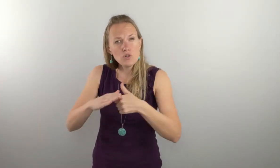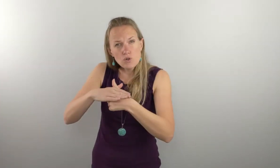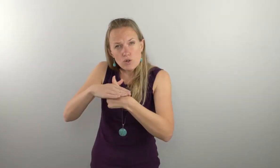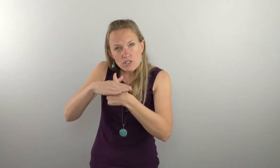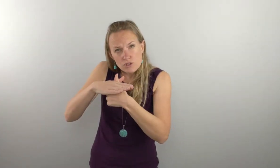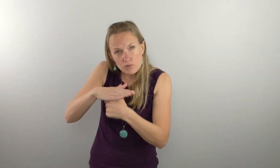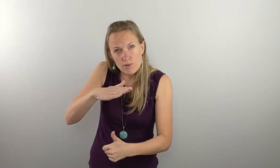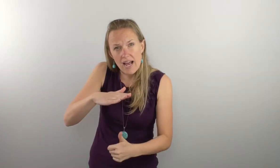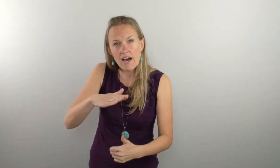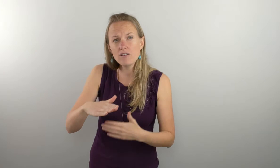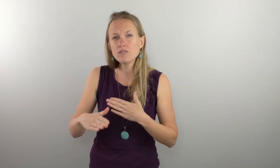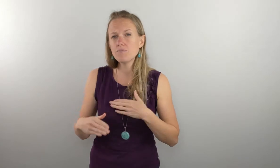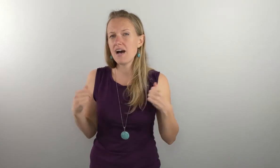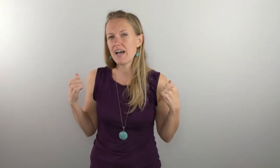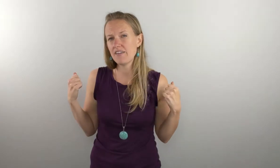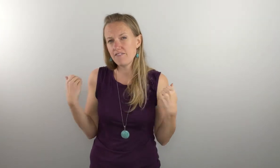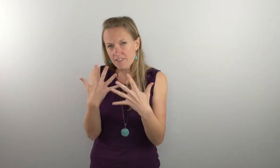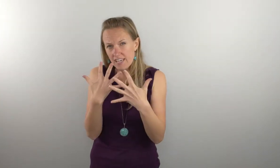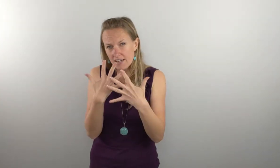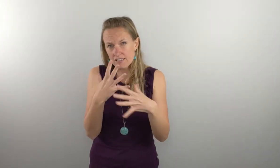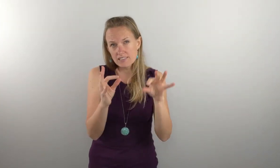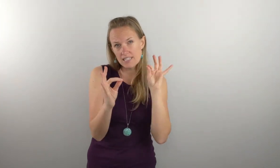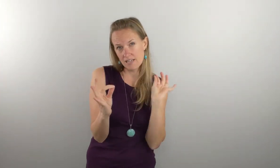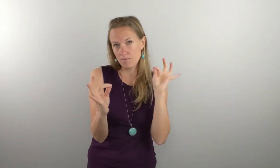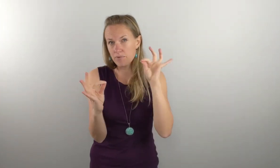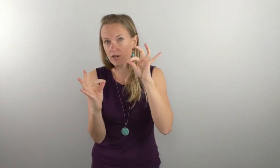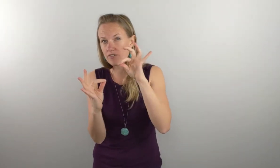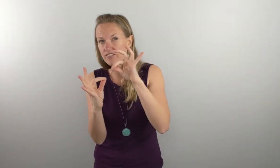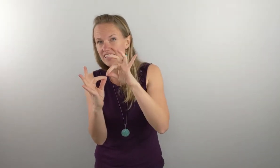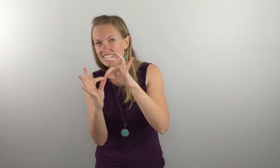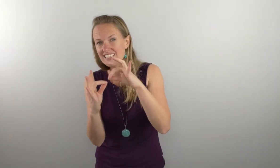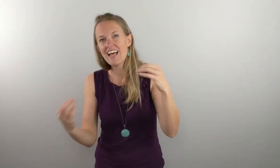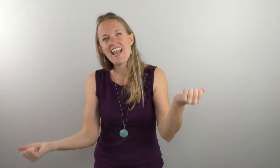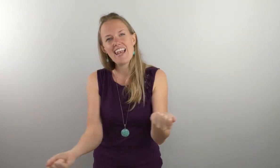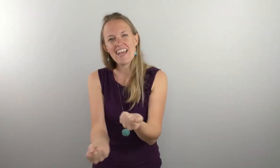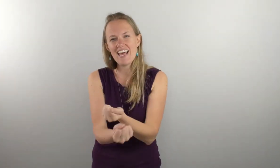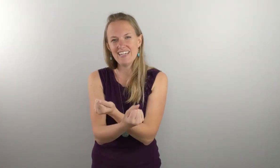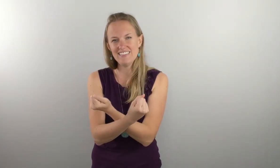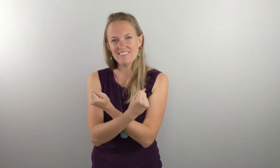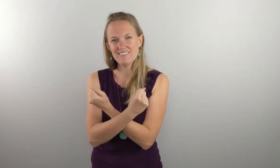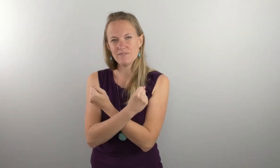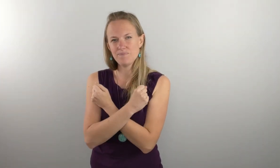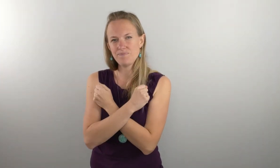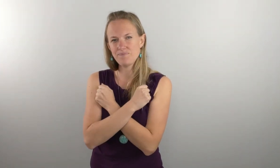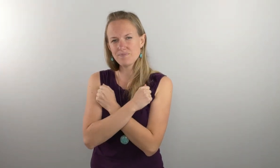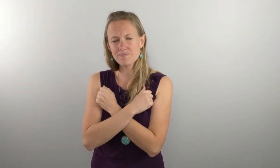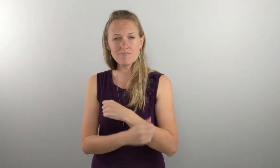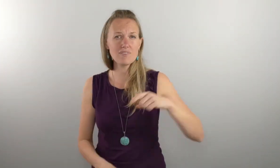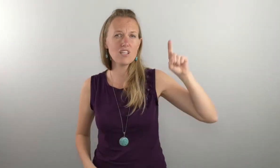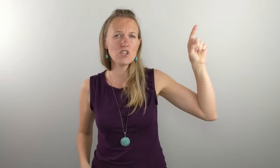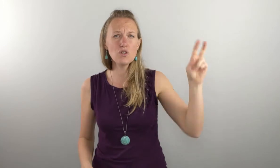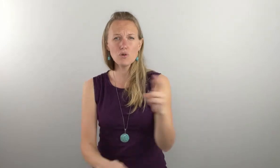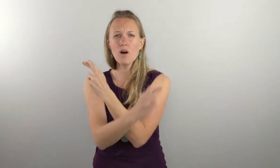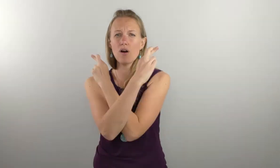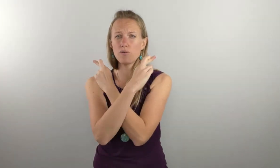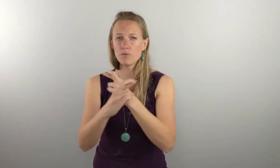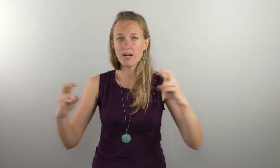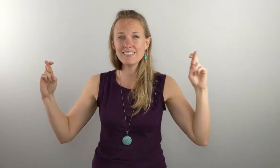You drowned my fears in perfect love. You